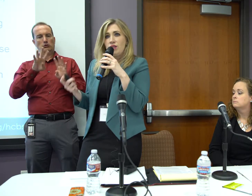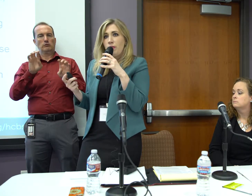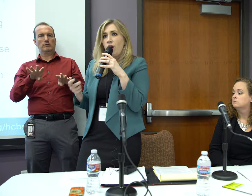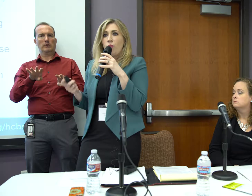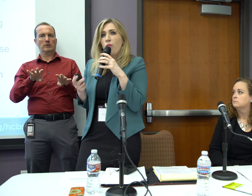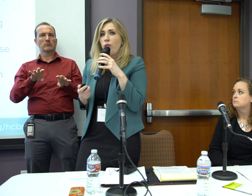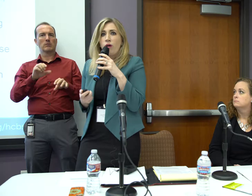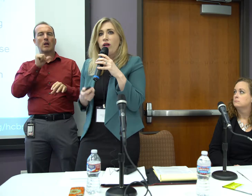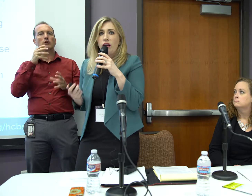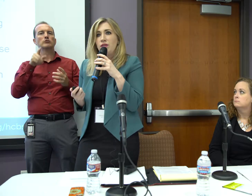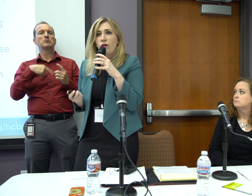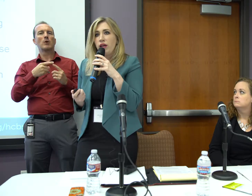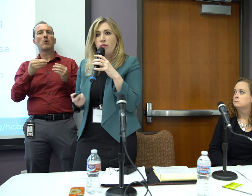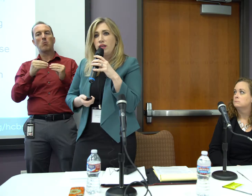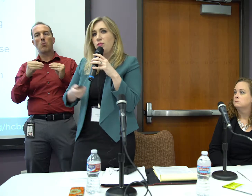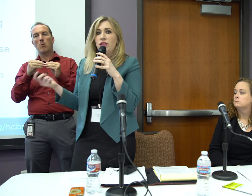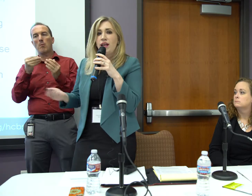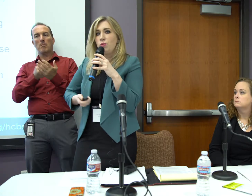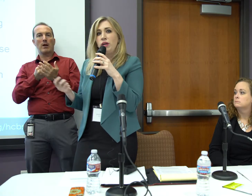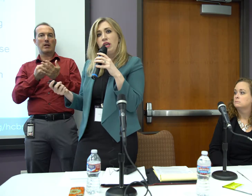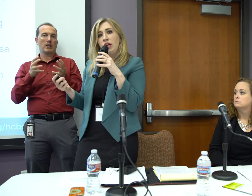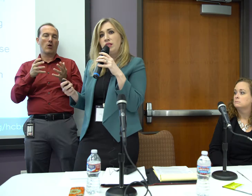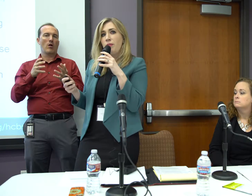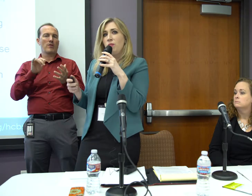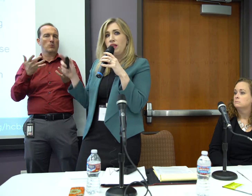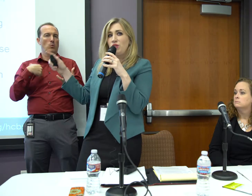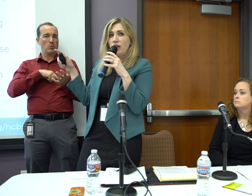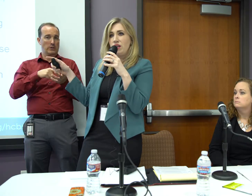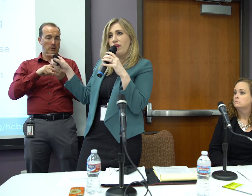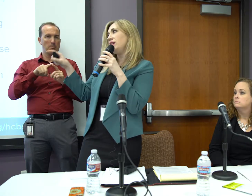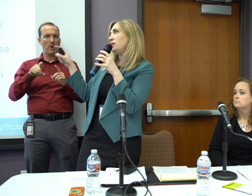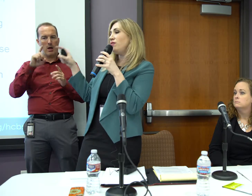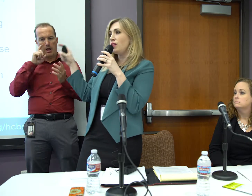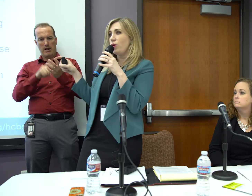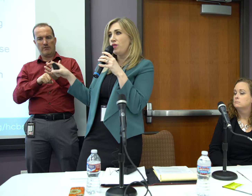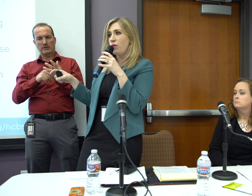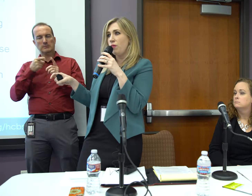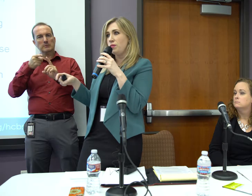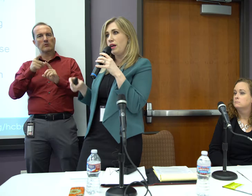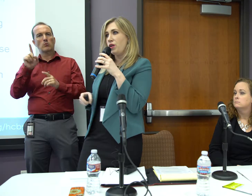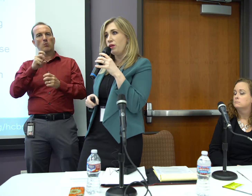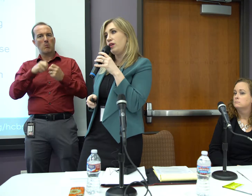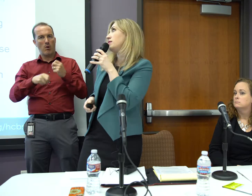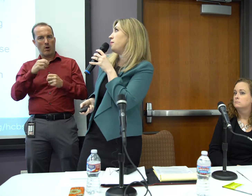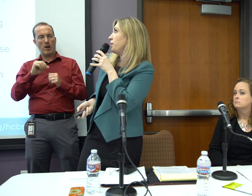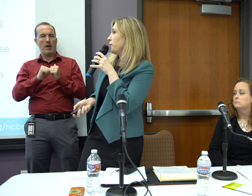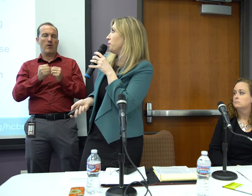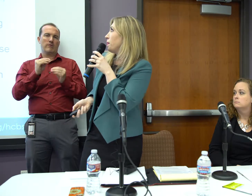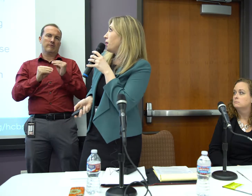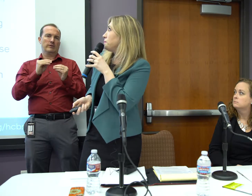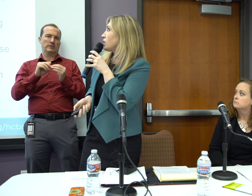say, it's not just about more, give us more money, please, because that's what we need. It's about being able to identify specifically where are the problems and how do we fix